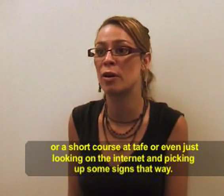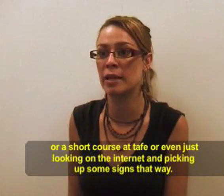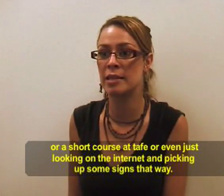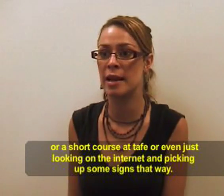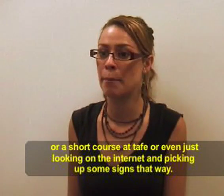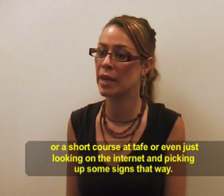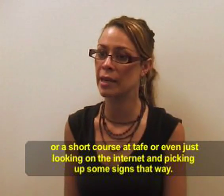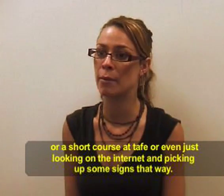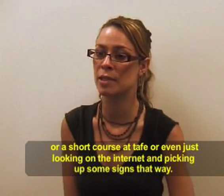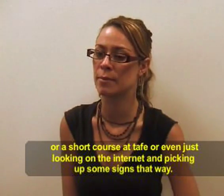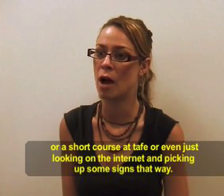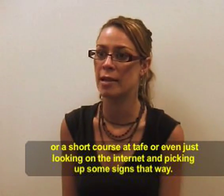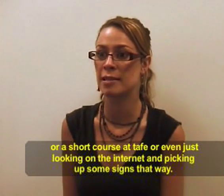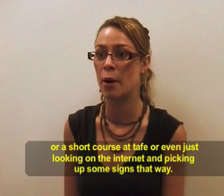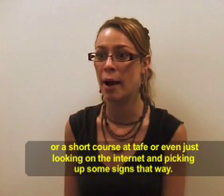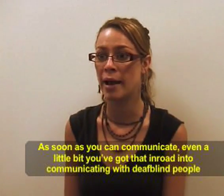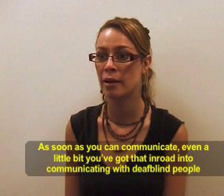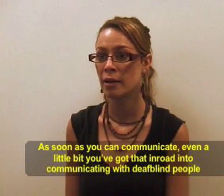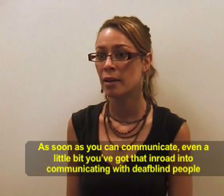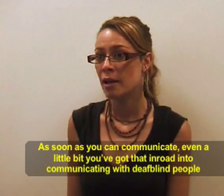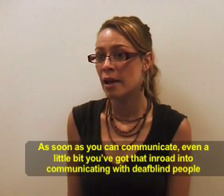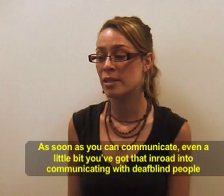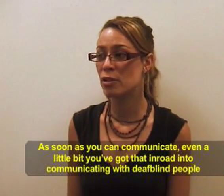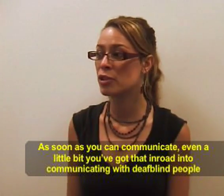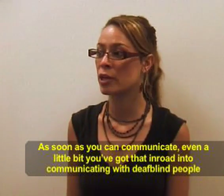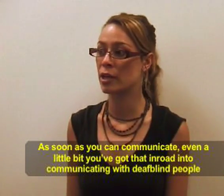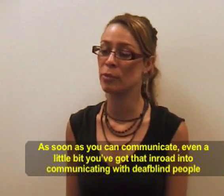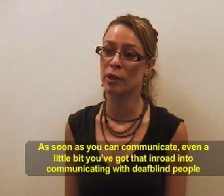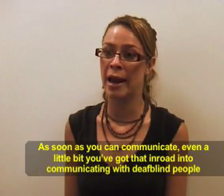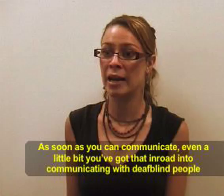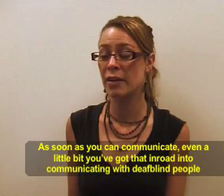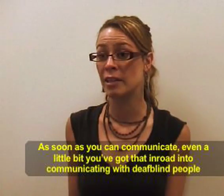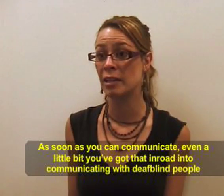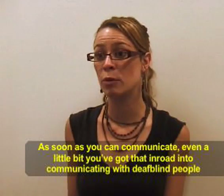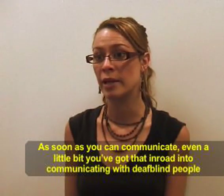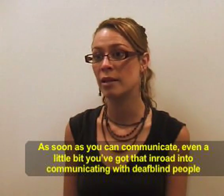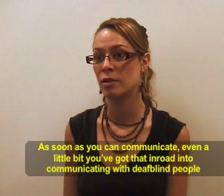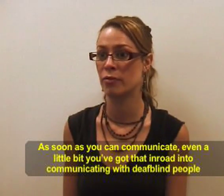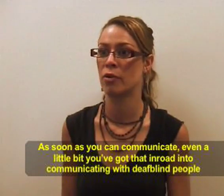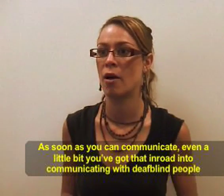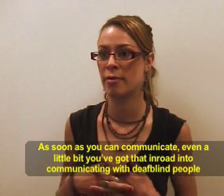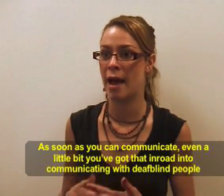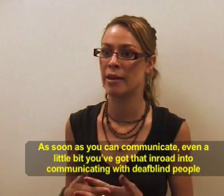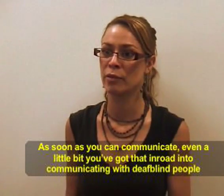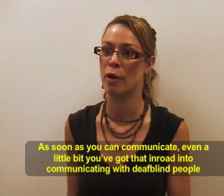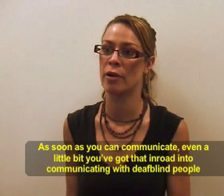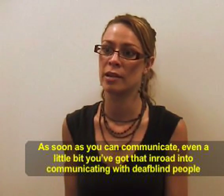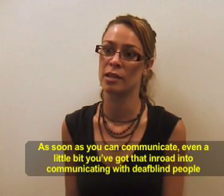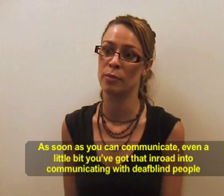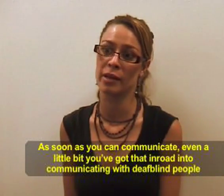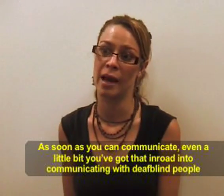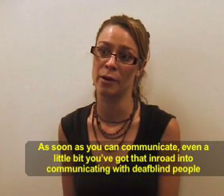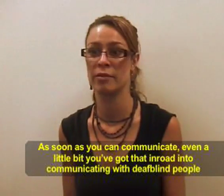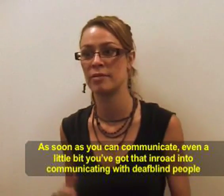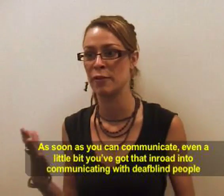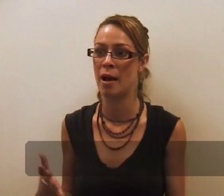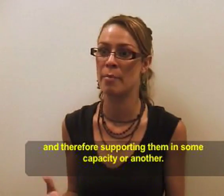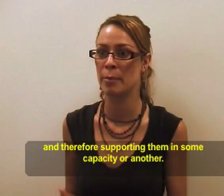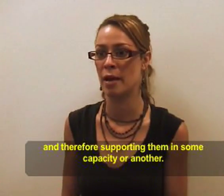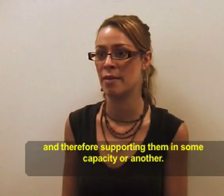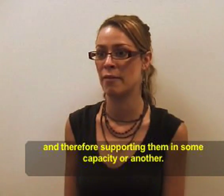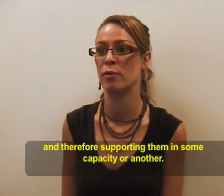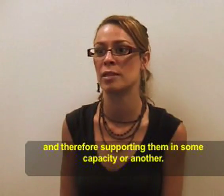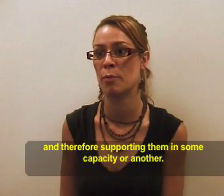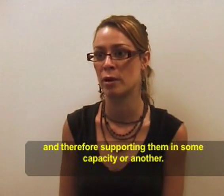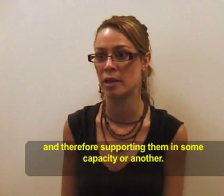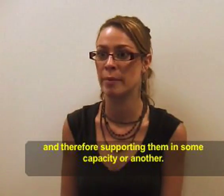just looking on the internet and picking up some signs that way. As soon as you can communicate even a little bit, you've got that inroad into communicating with deafblind